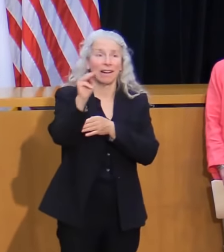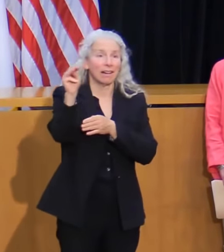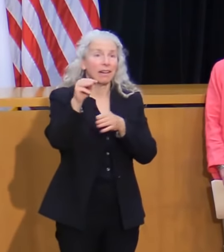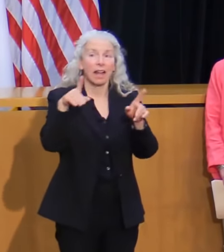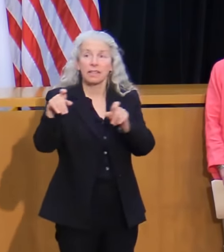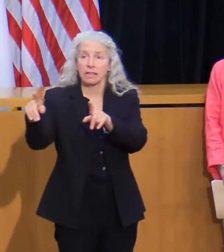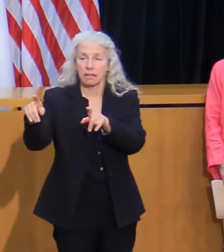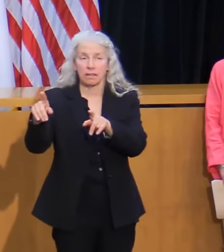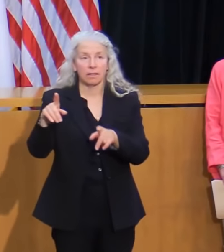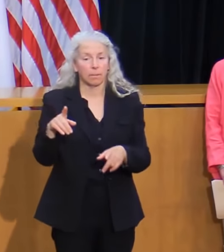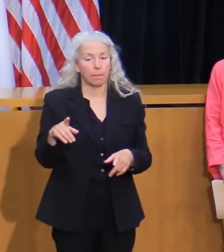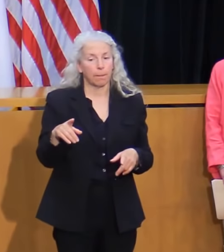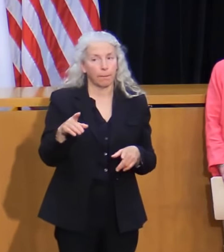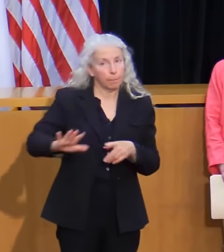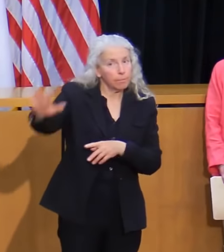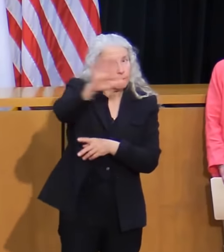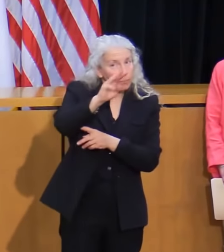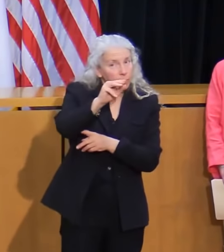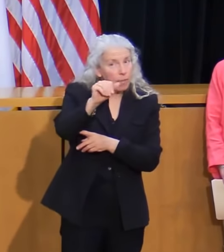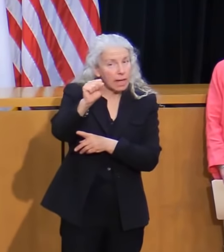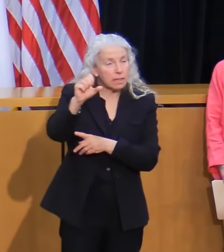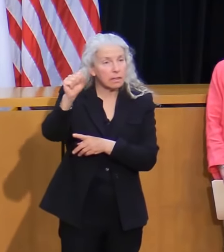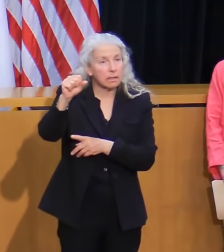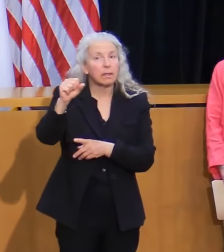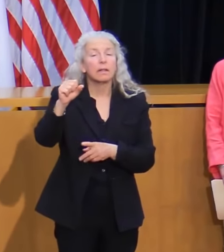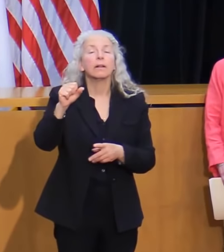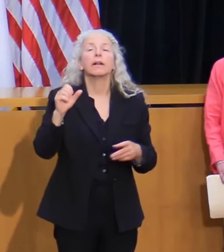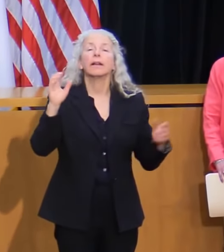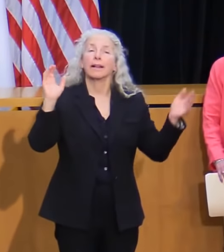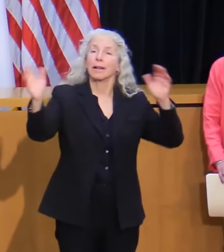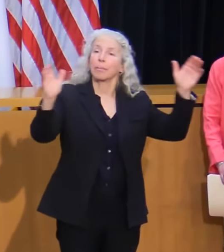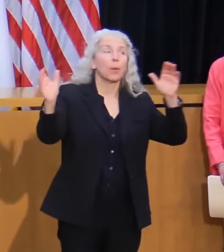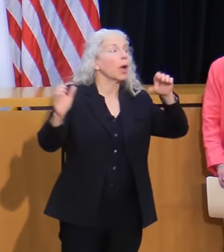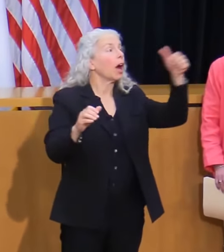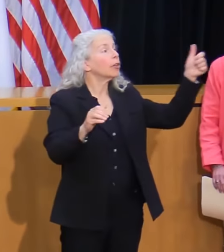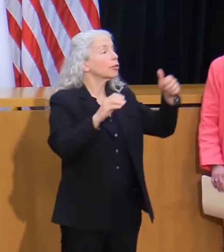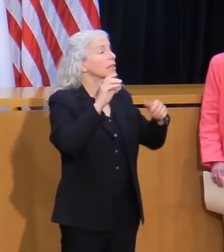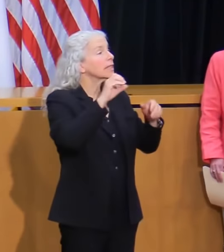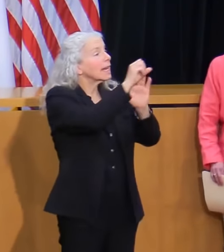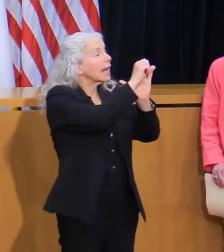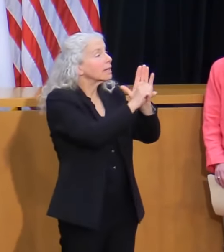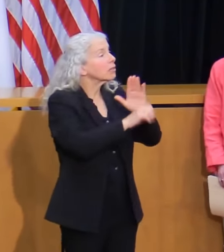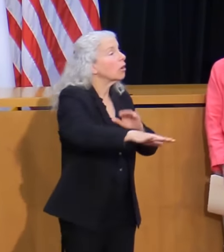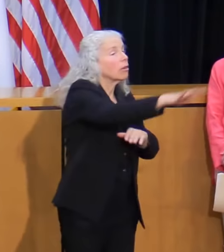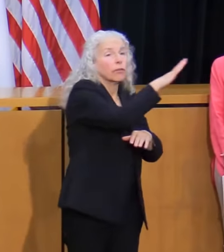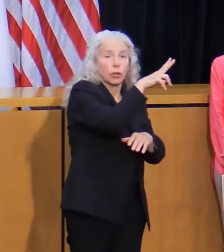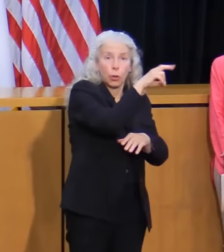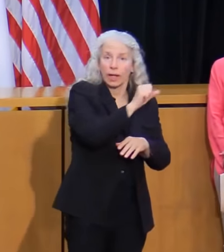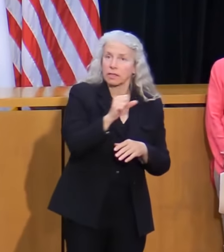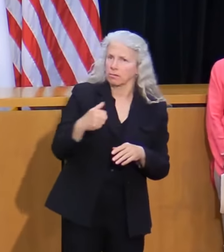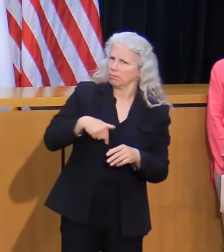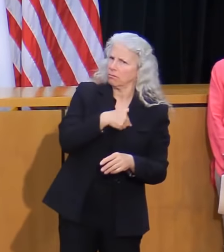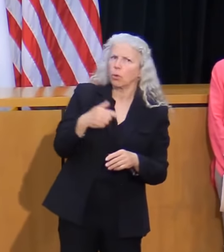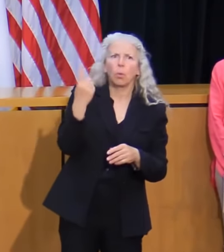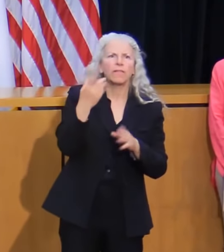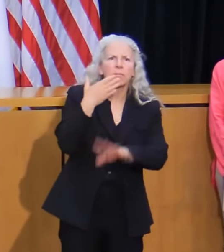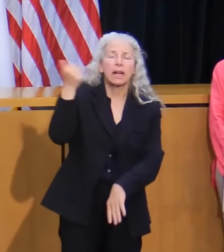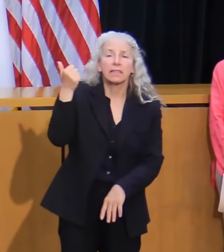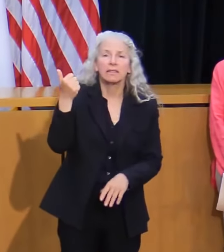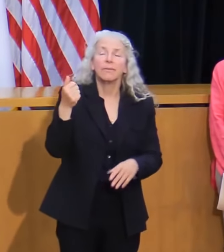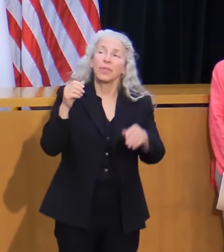most significant test per capita states in the country. 625 individuals are in the hospital